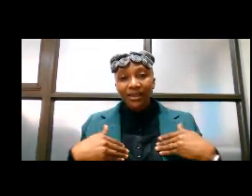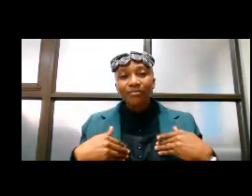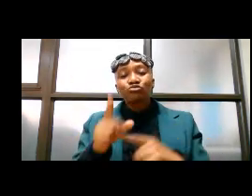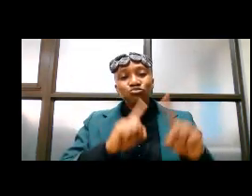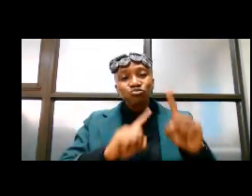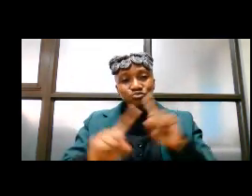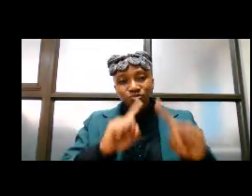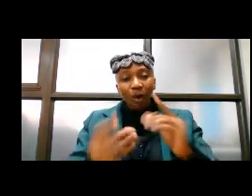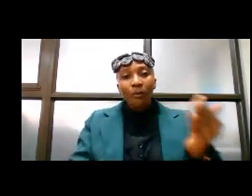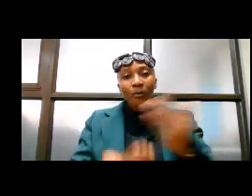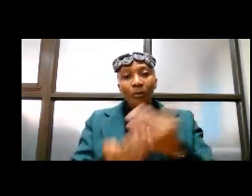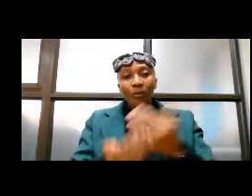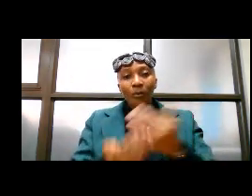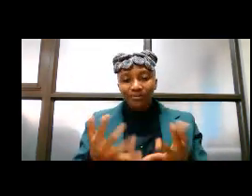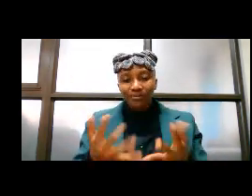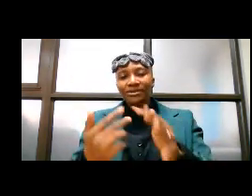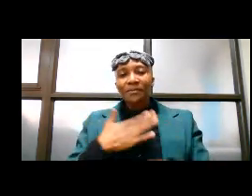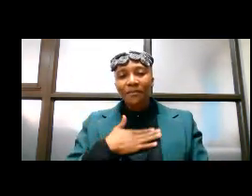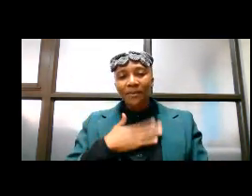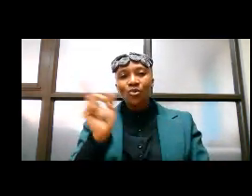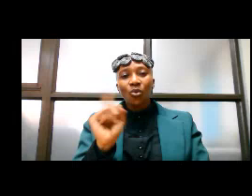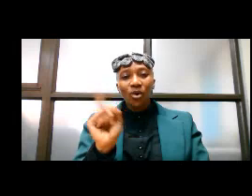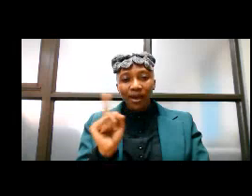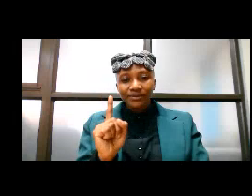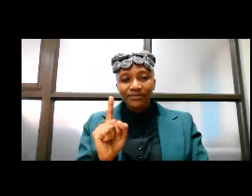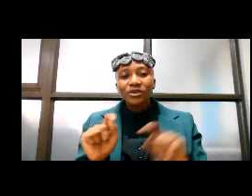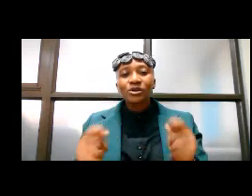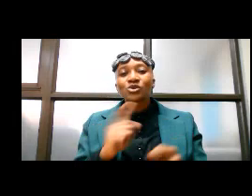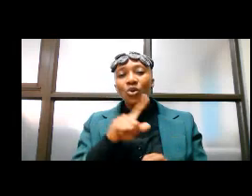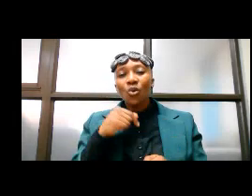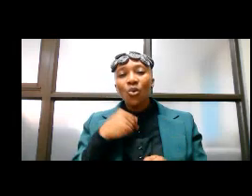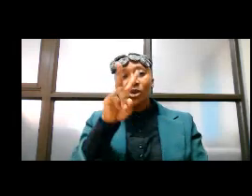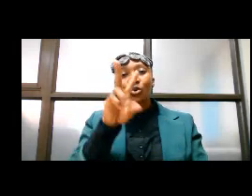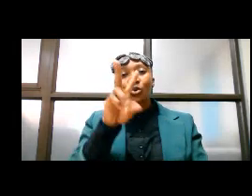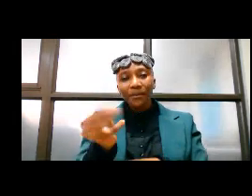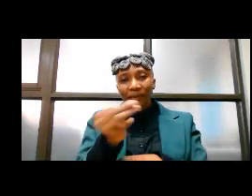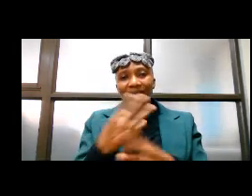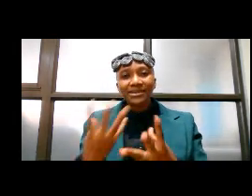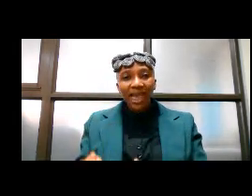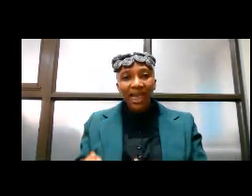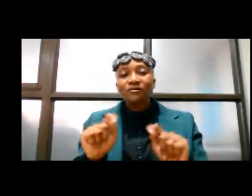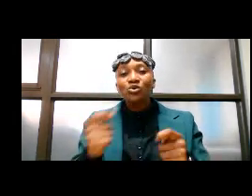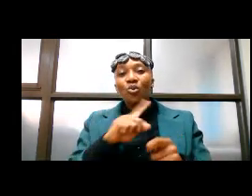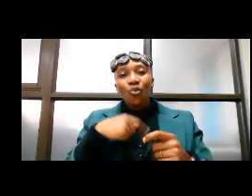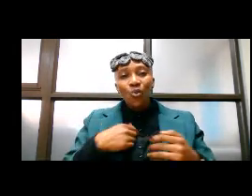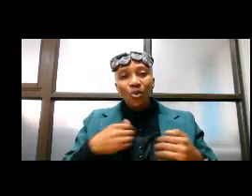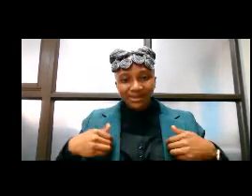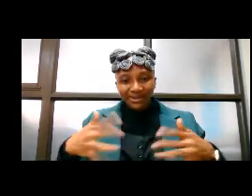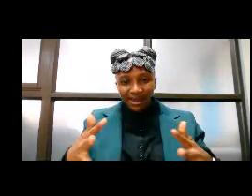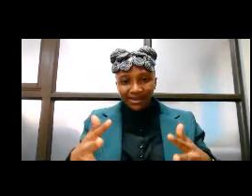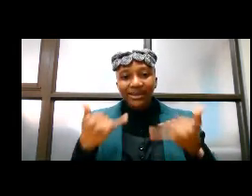passion. We only have 20 minutes, so let's start. My laptop is a bit